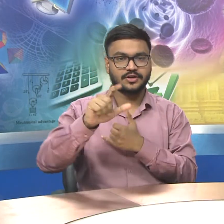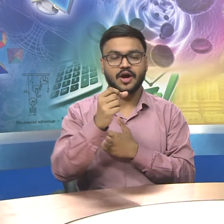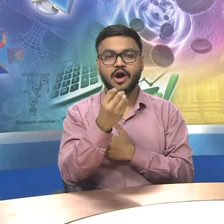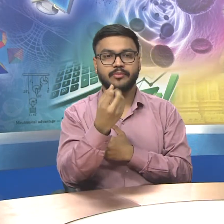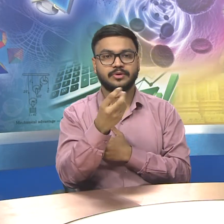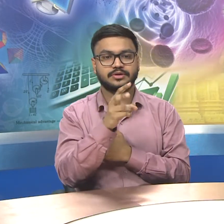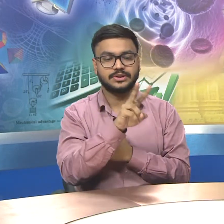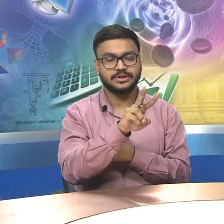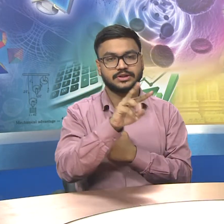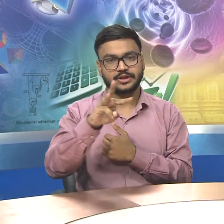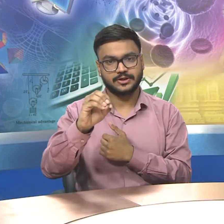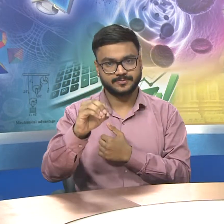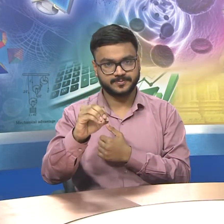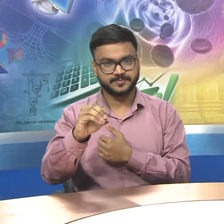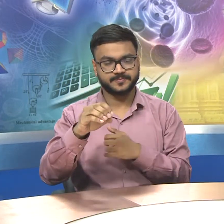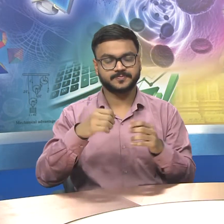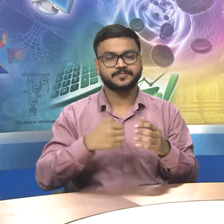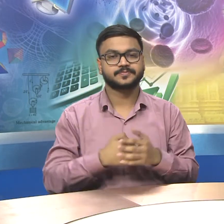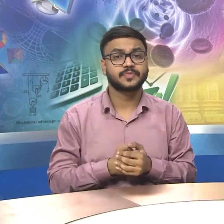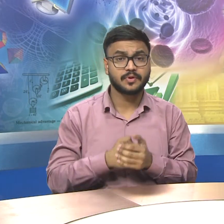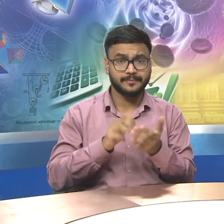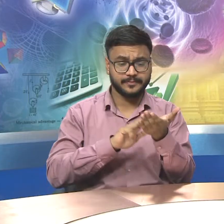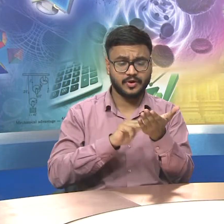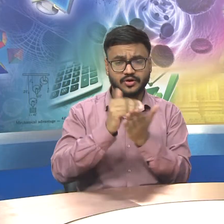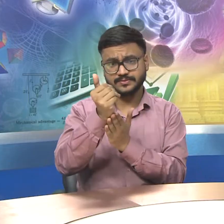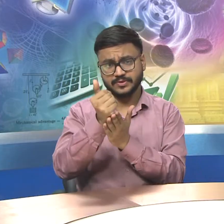Senior Secondary Module number 3,